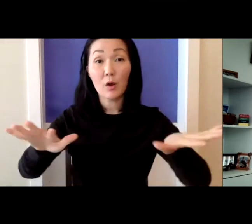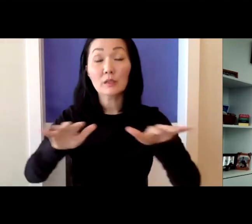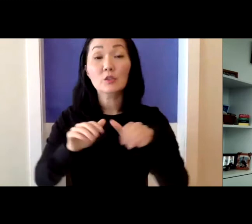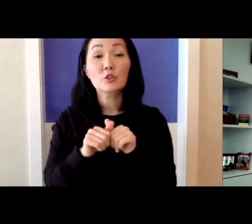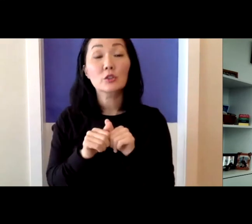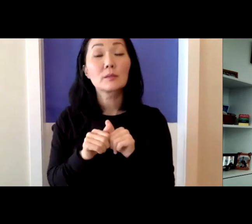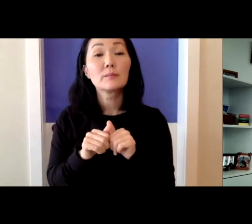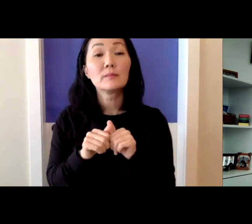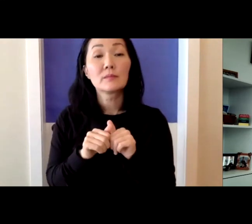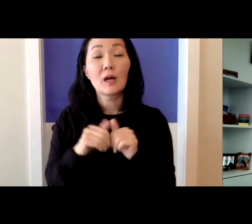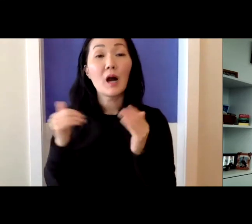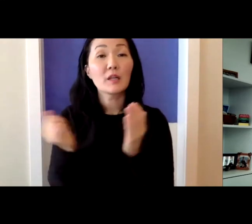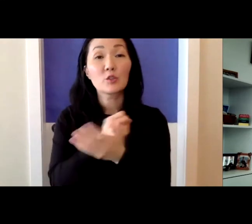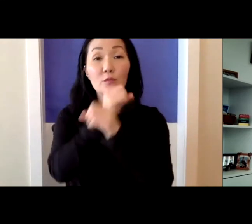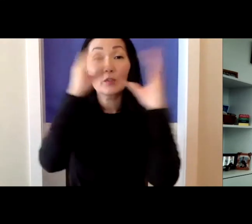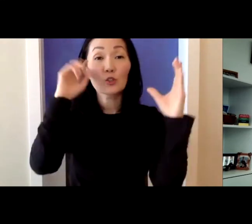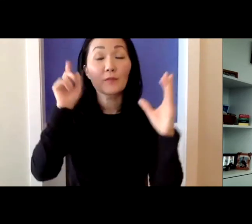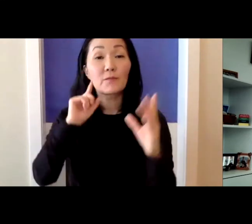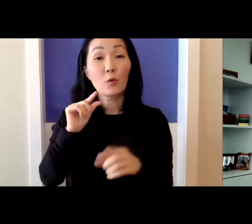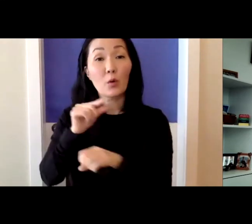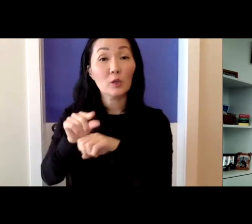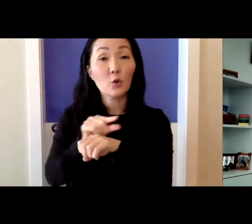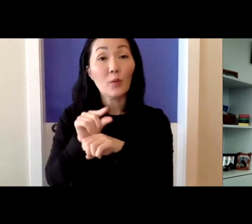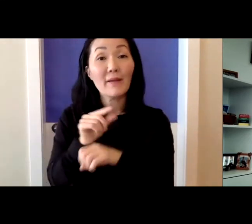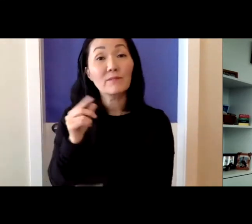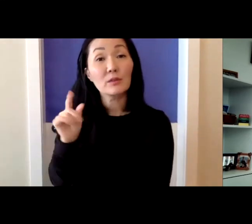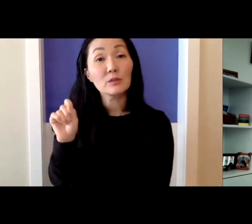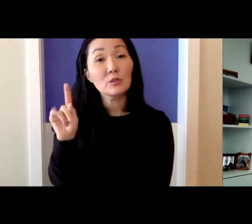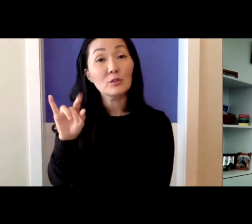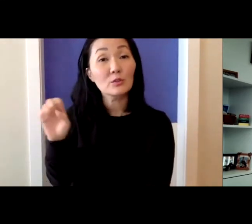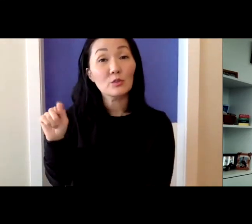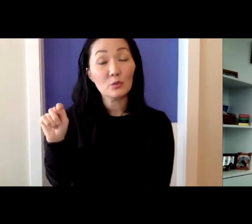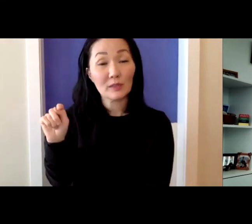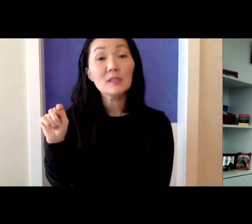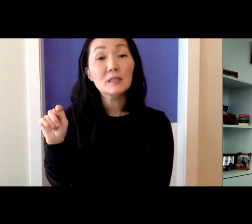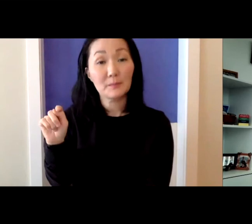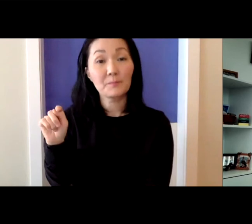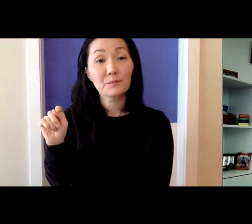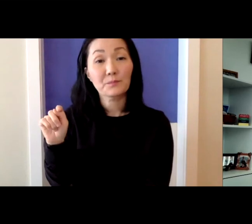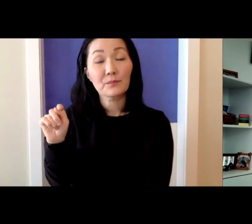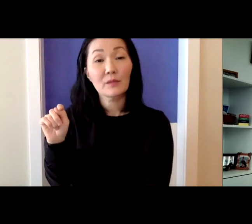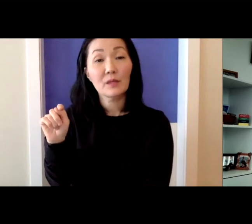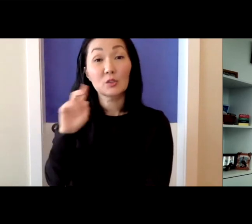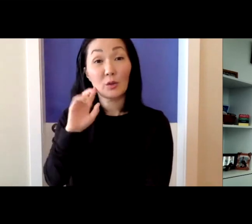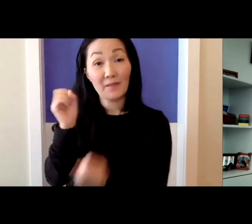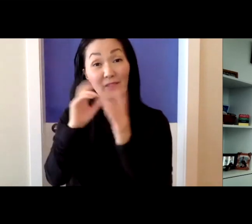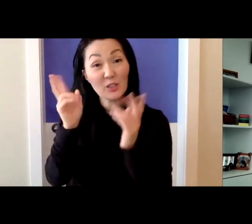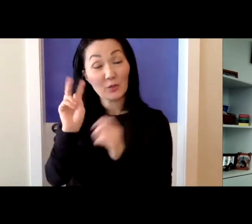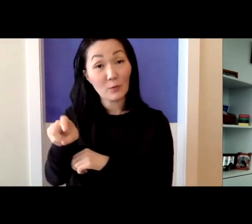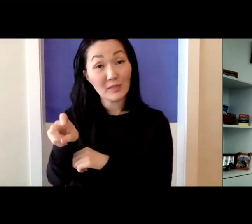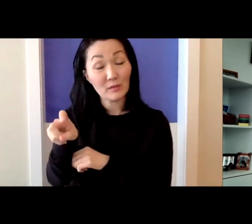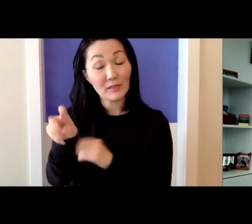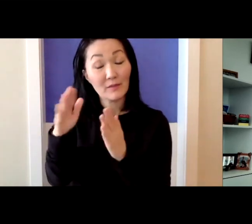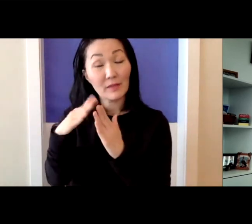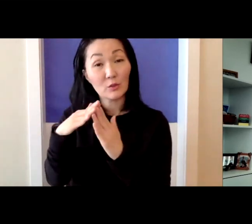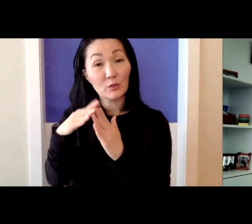re-envision Granville Street. All of the things that helped shape the vision for downtown Vancouver have informed our